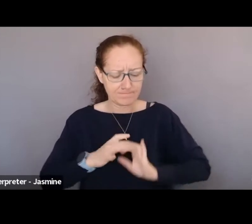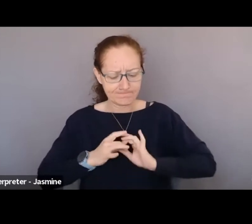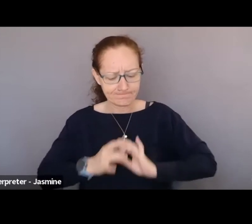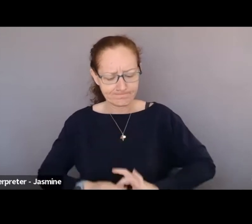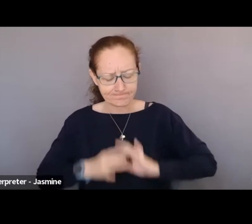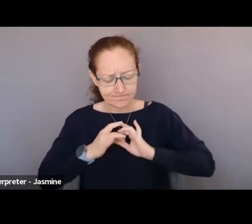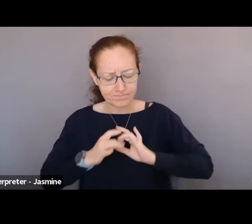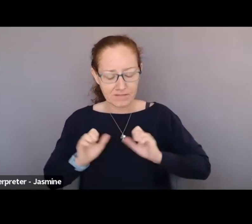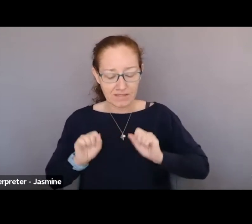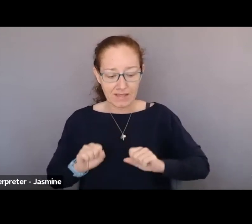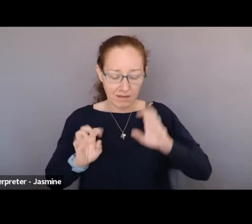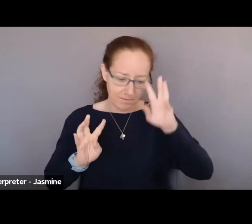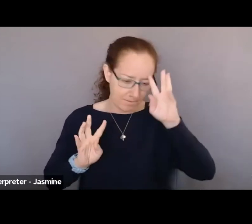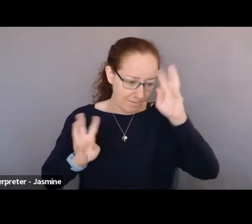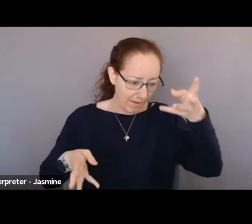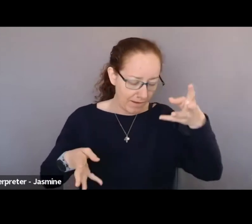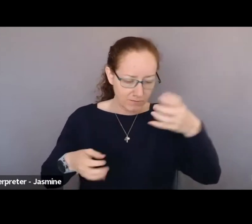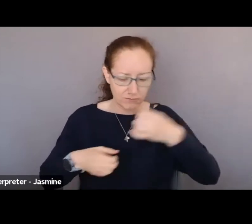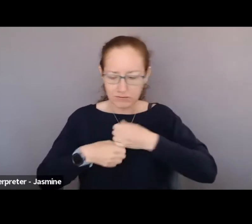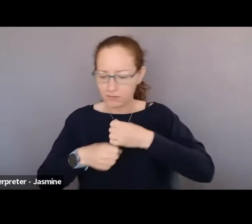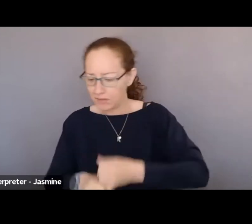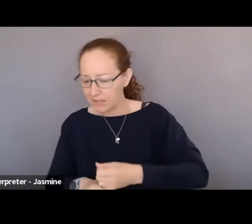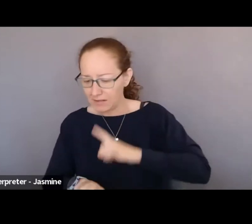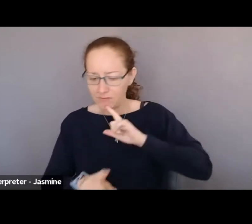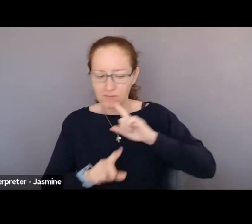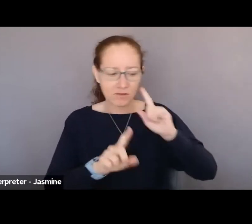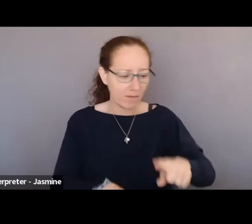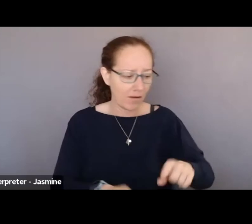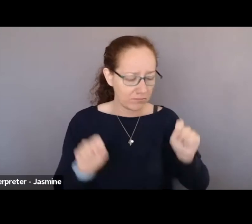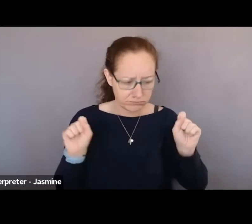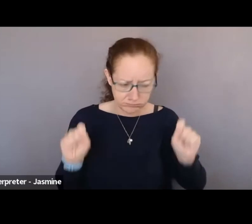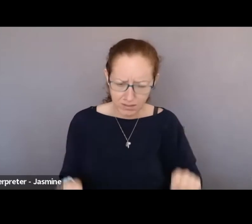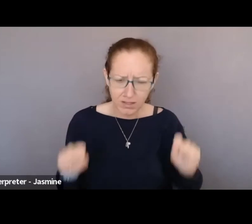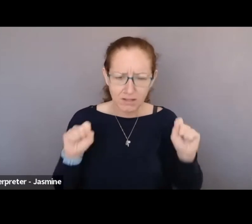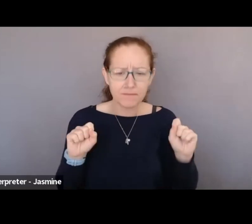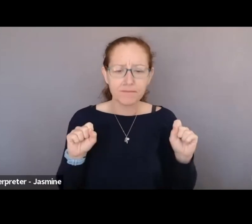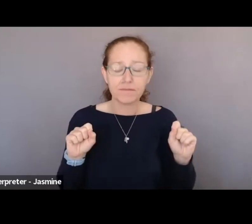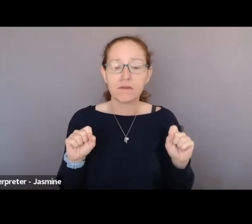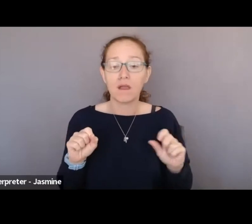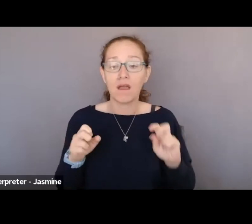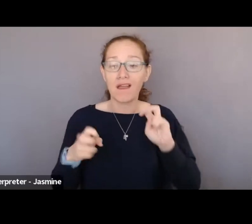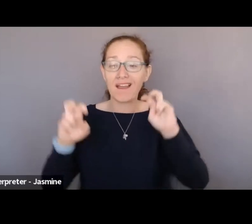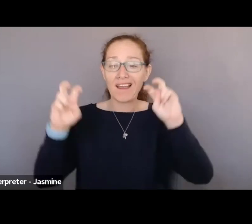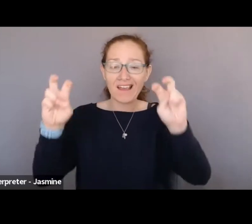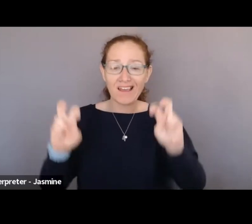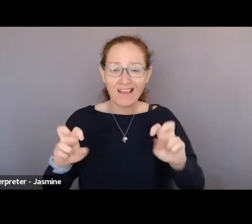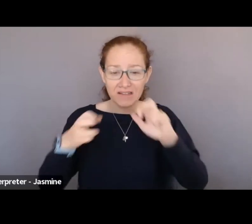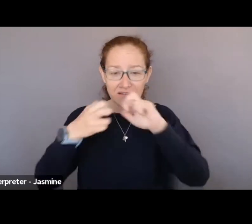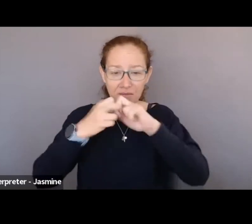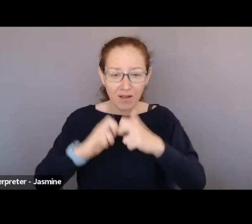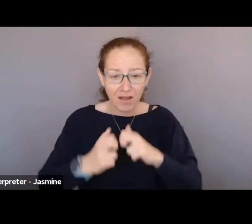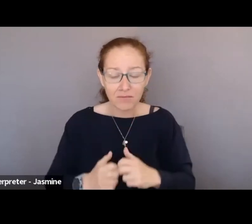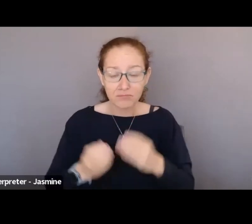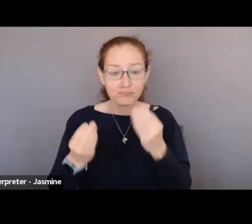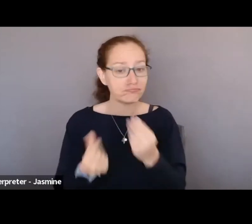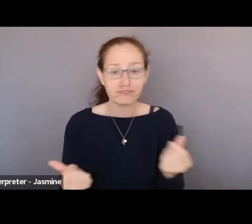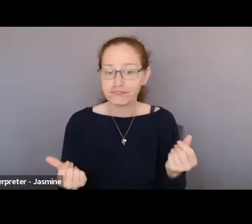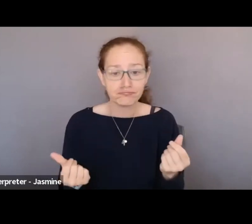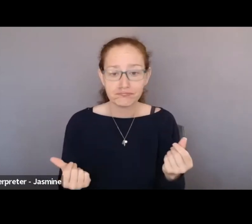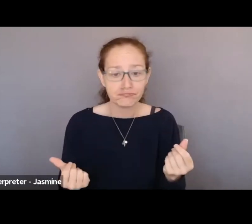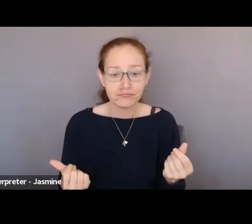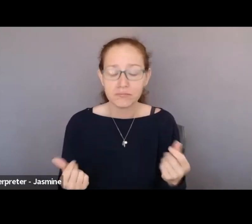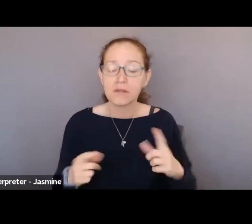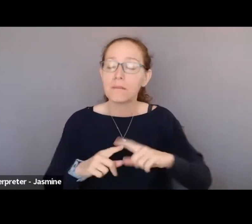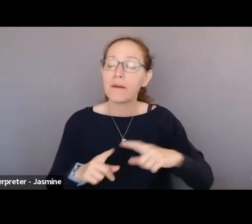respond. The issues don't disappear, but when in connection with our resources, we can view the challenges